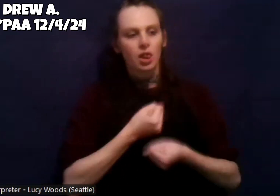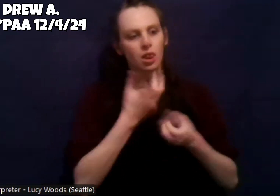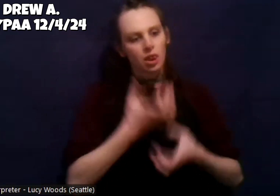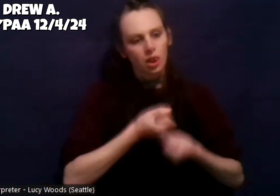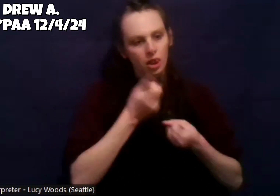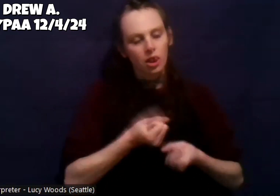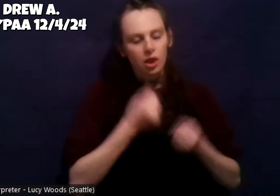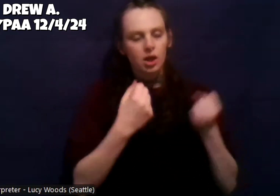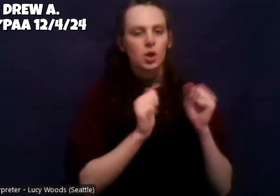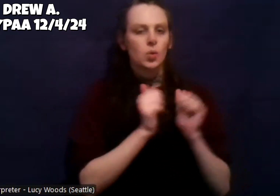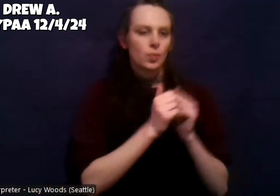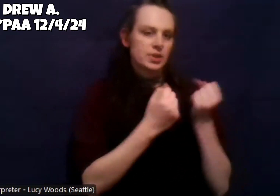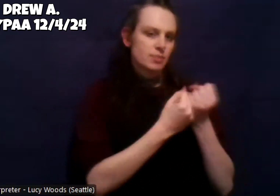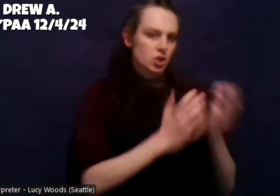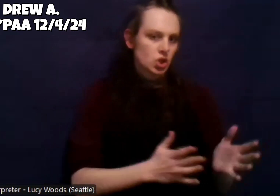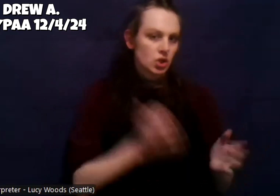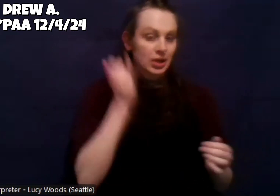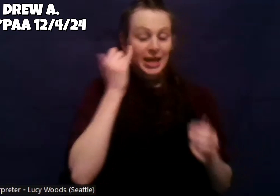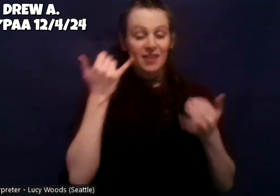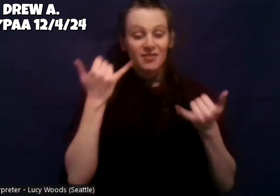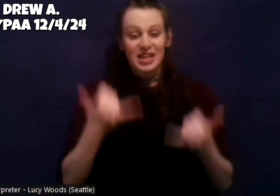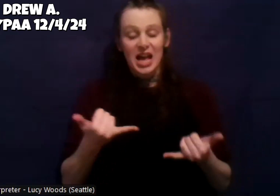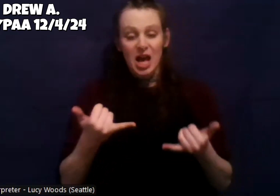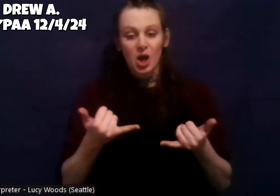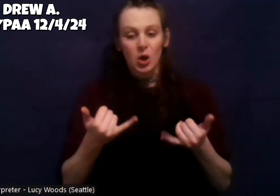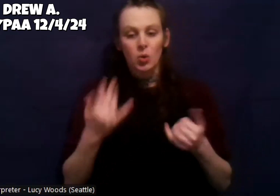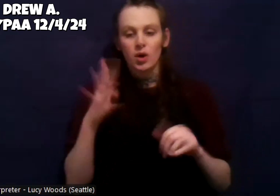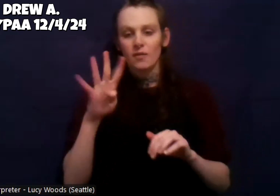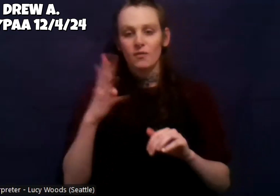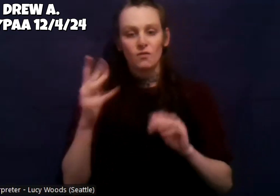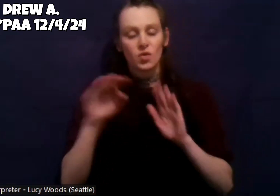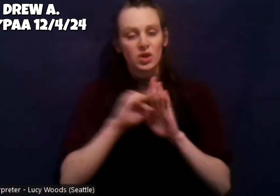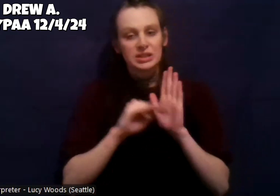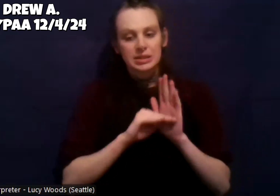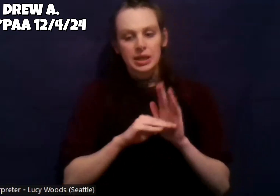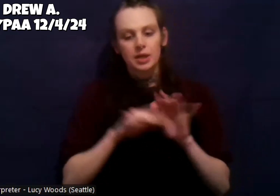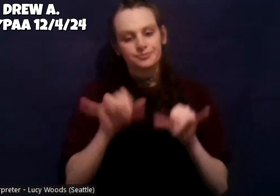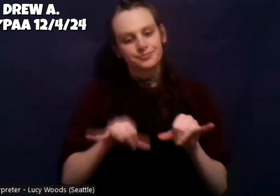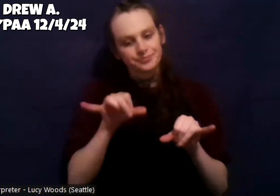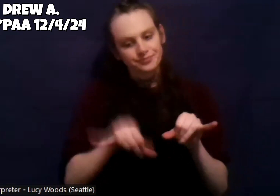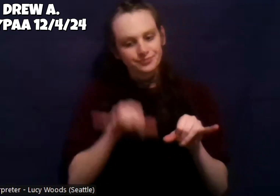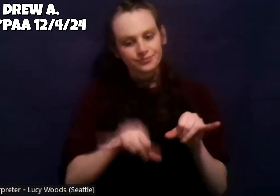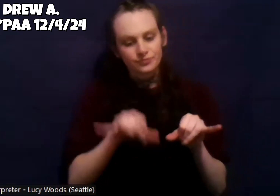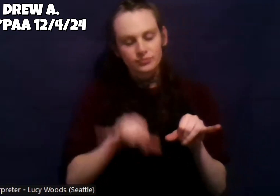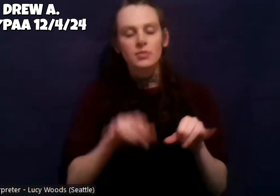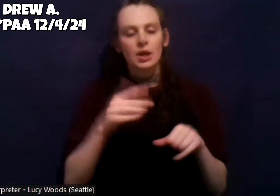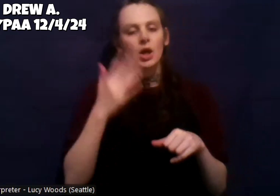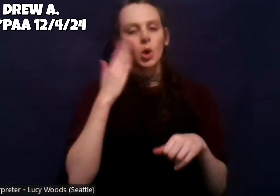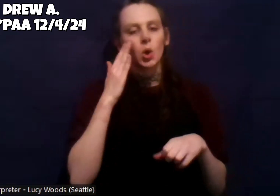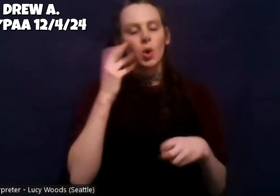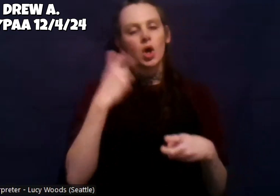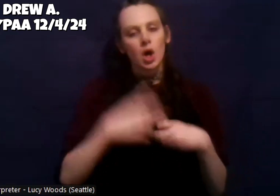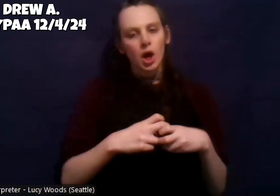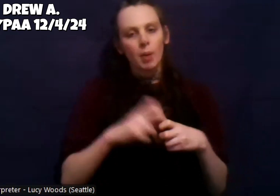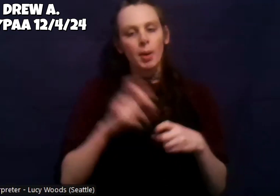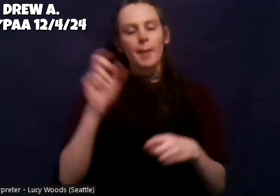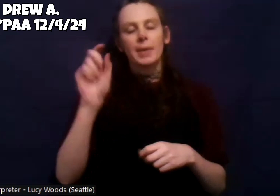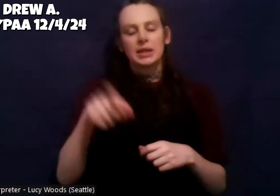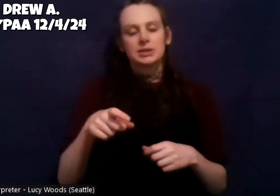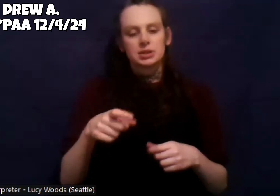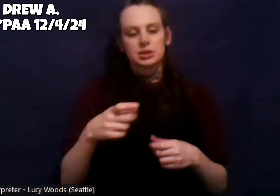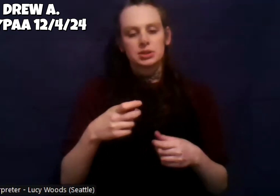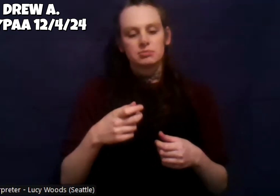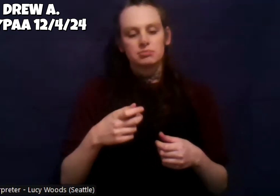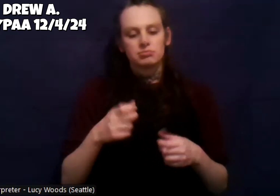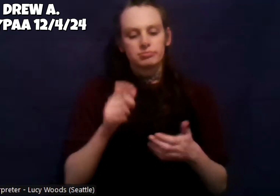If you're on your fourth step, and like it's hard and you got to hand it off to someone.